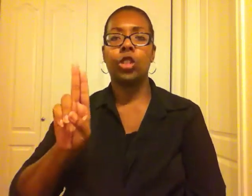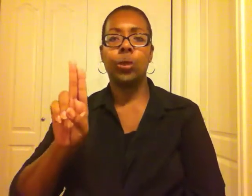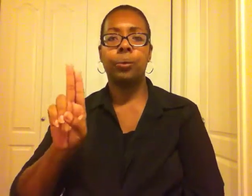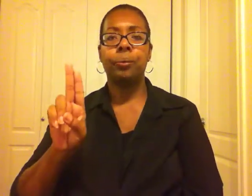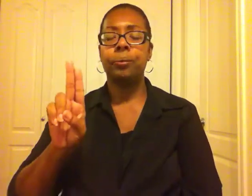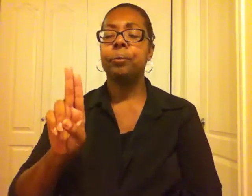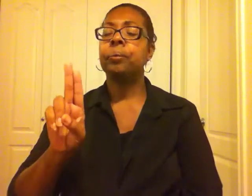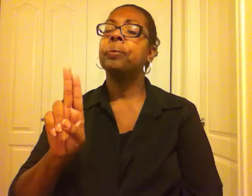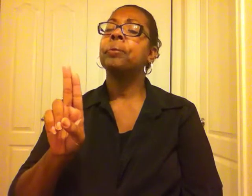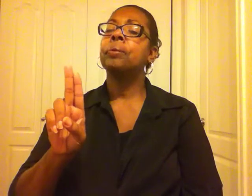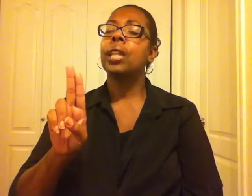U.